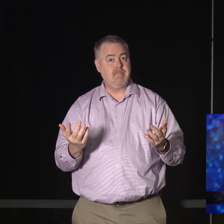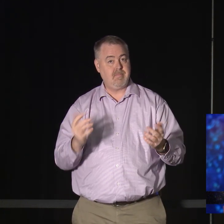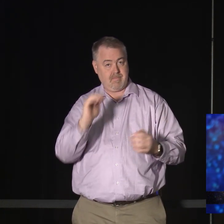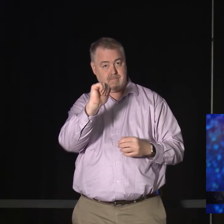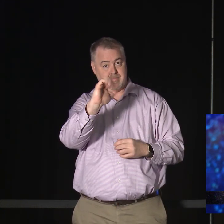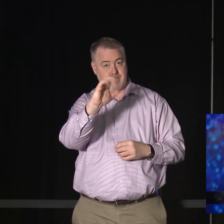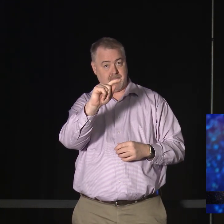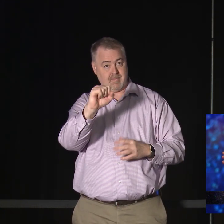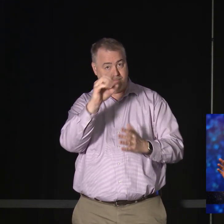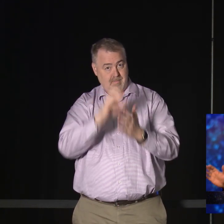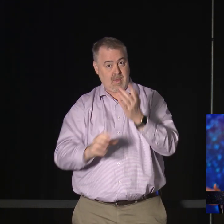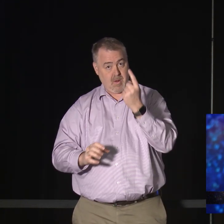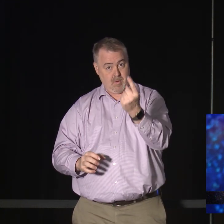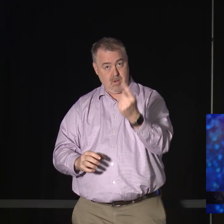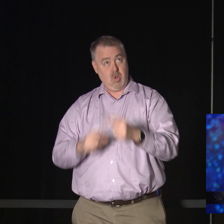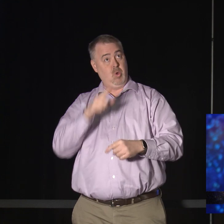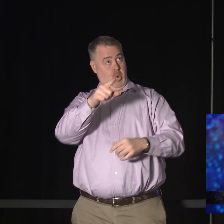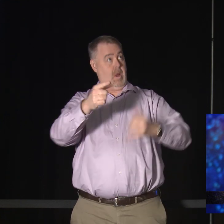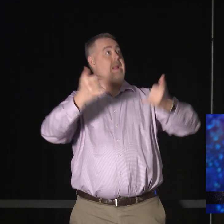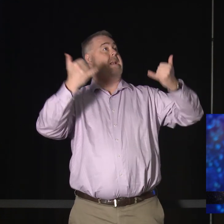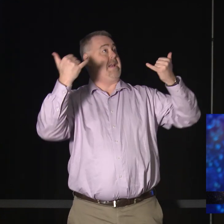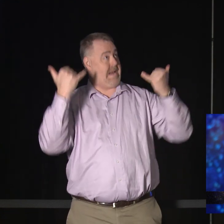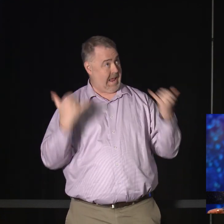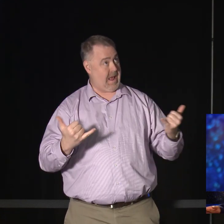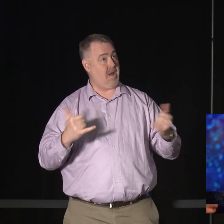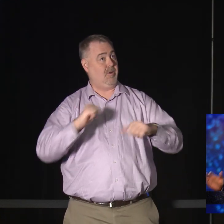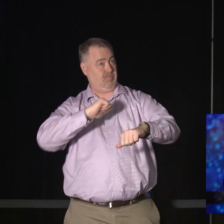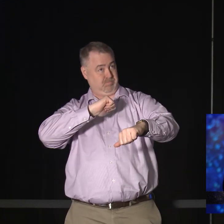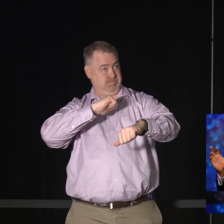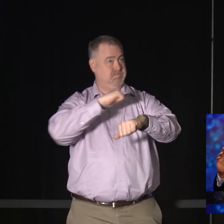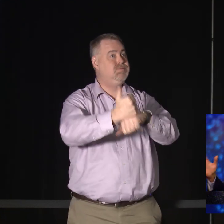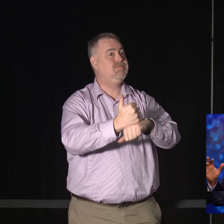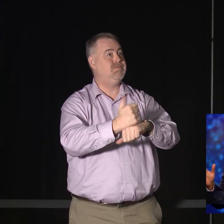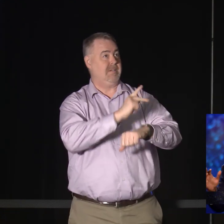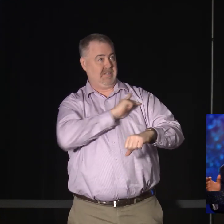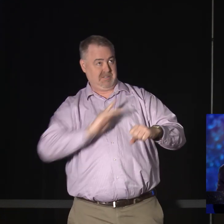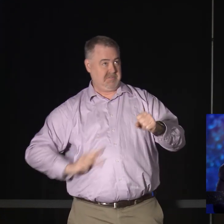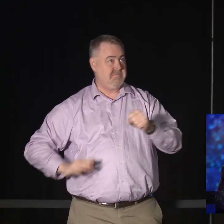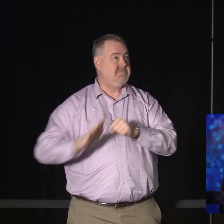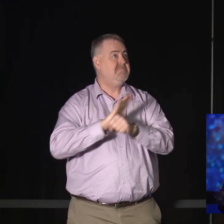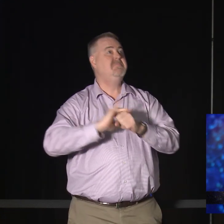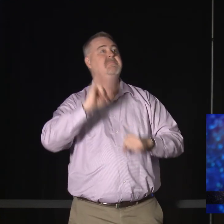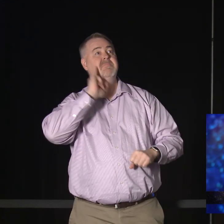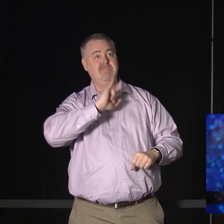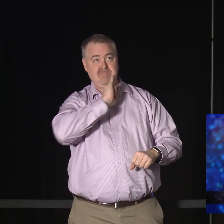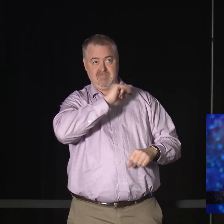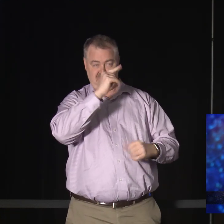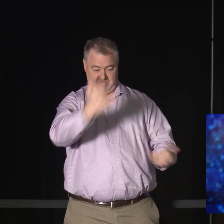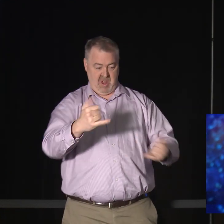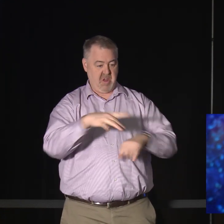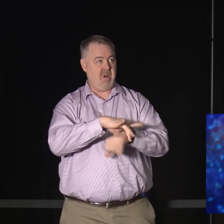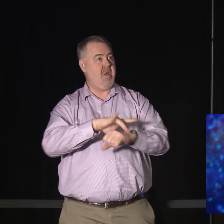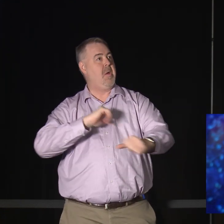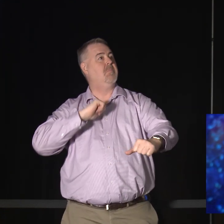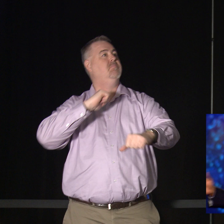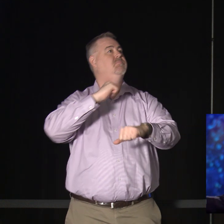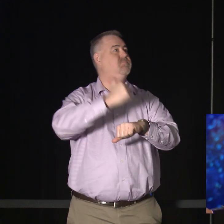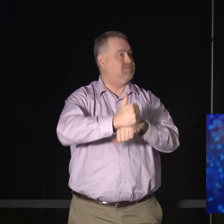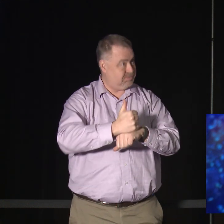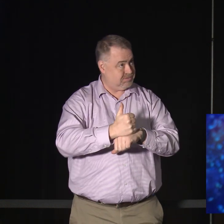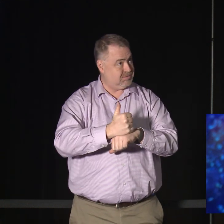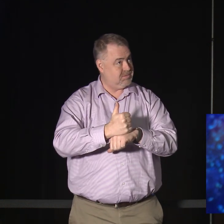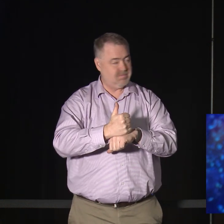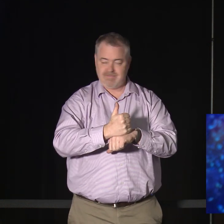Acts chapter 1, are you now going to restore the kingdom to Israel? Jesus, you're going to set up an earthly kingdom, beside the fact that that